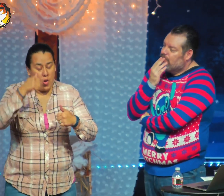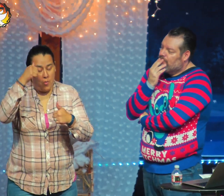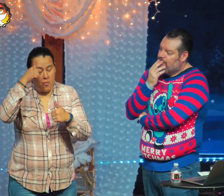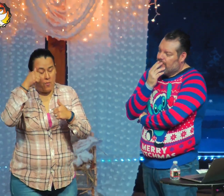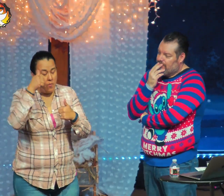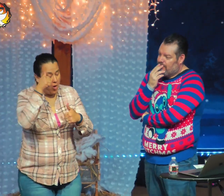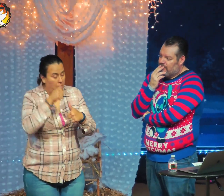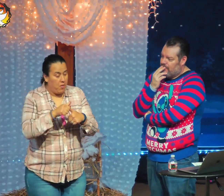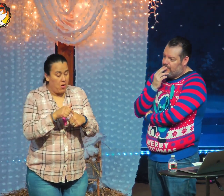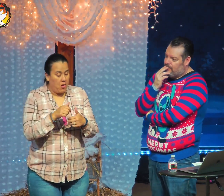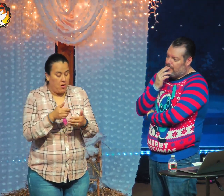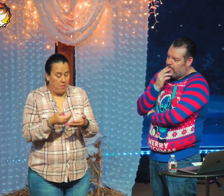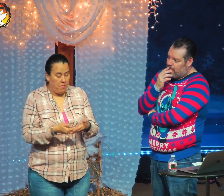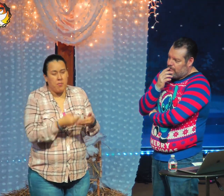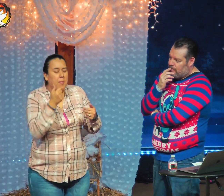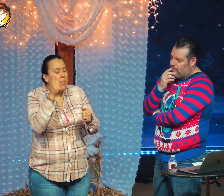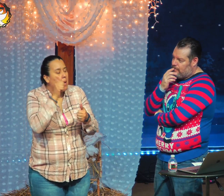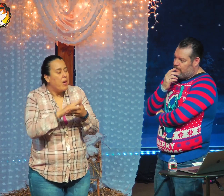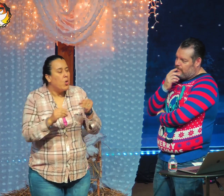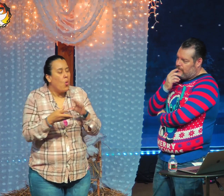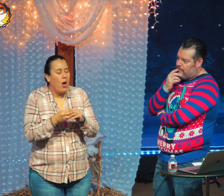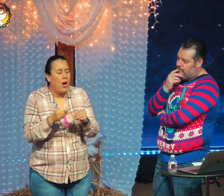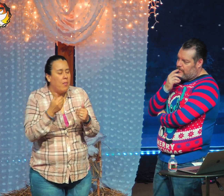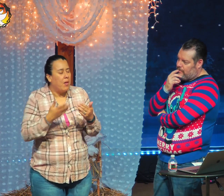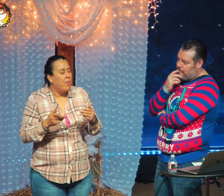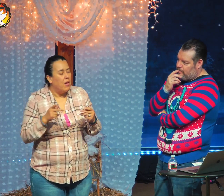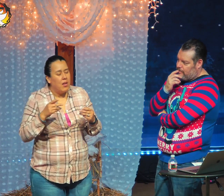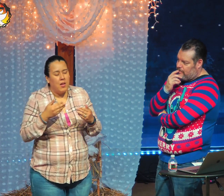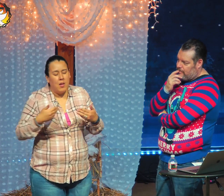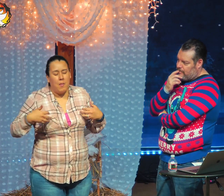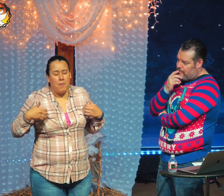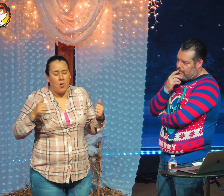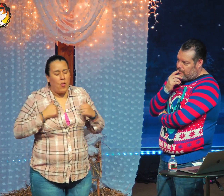Remember, there was a movie. What was that? About the gorilla.